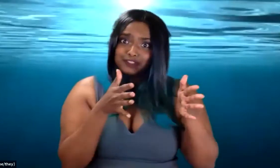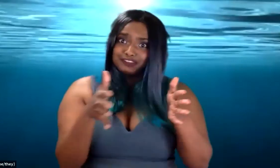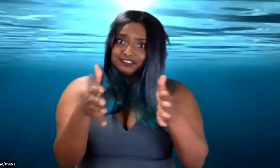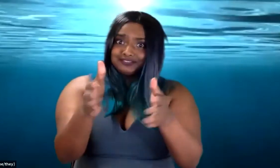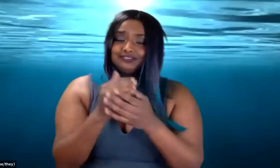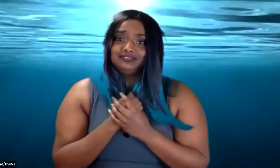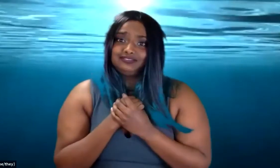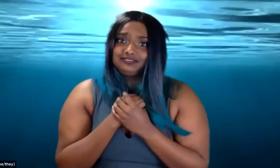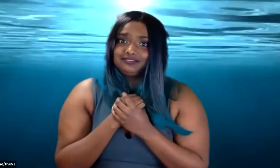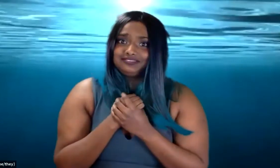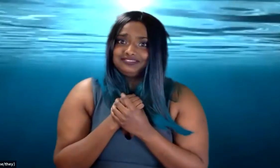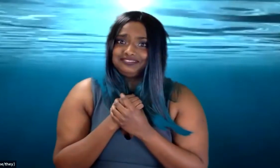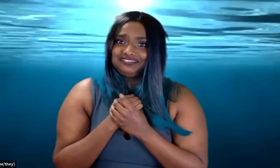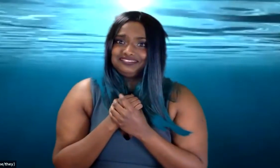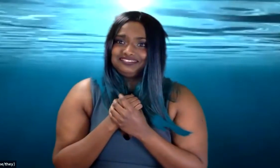Be a river.